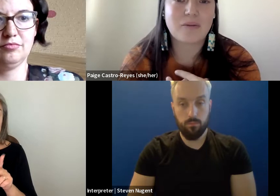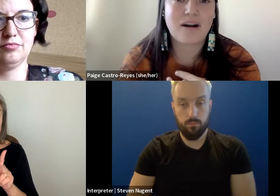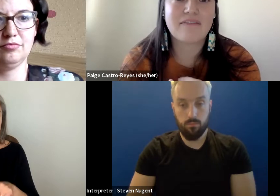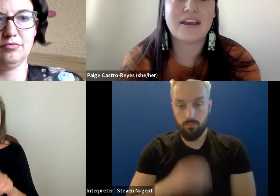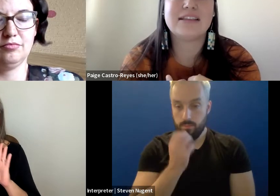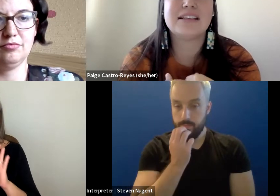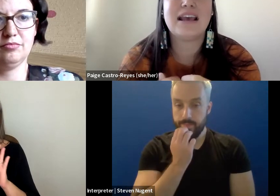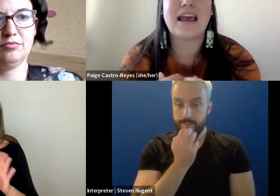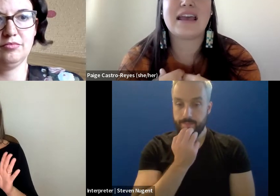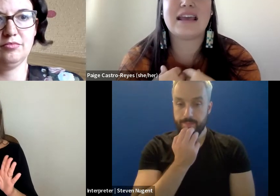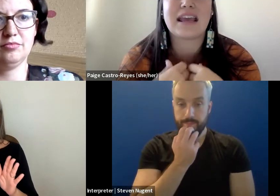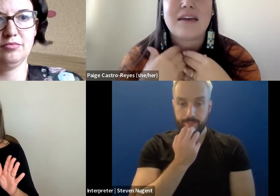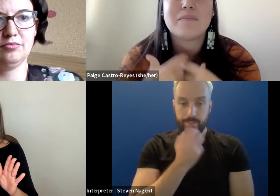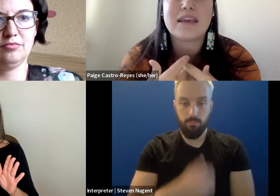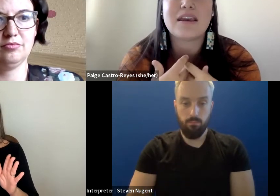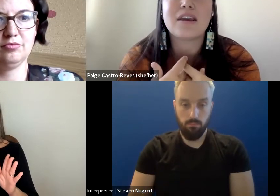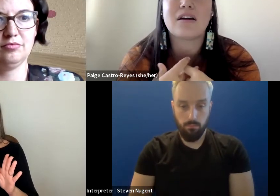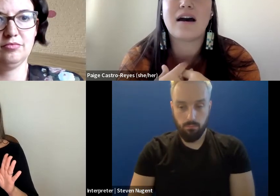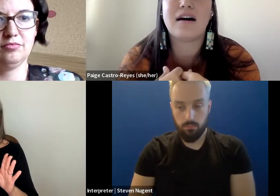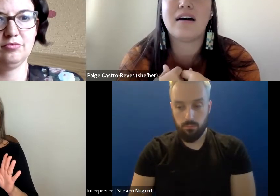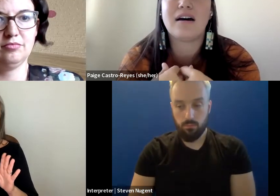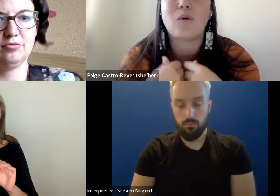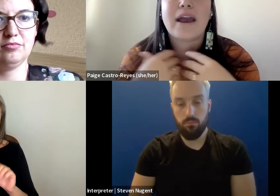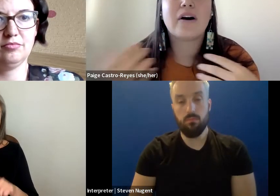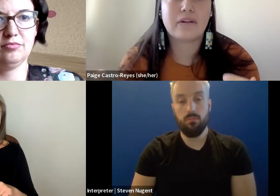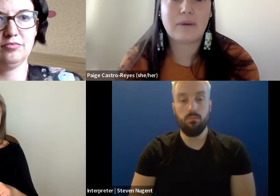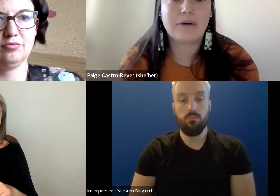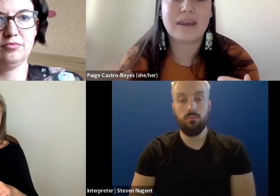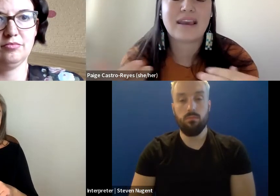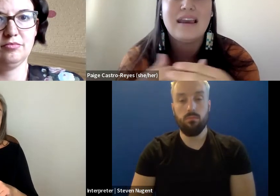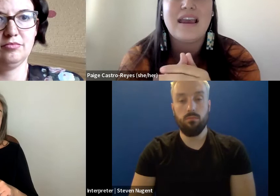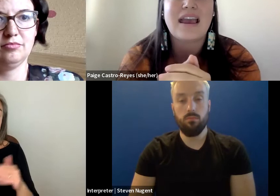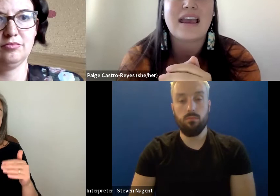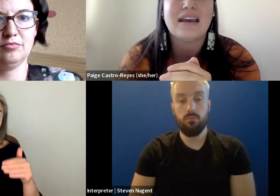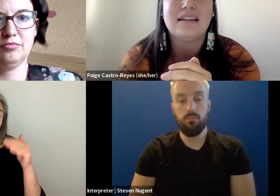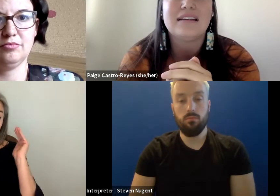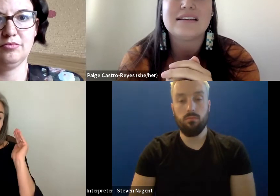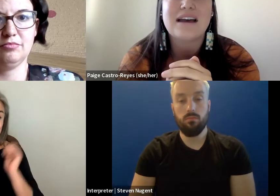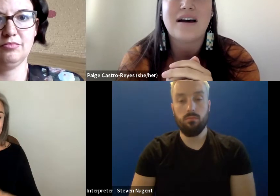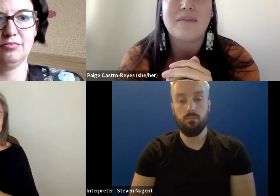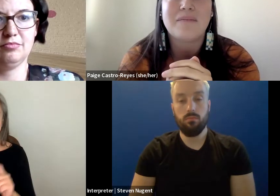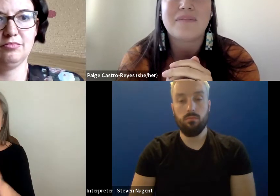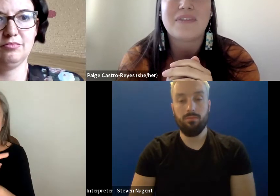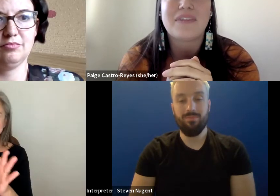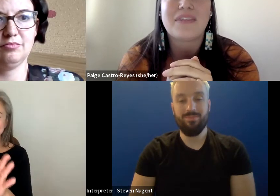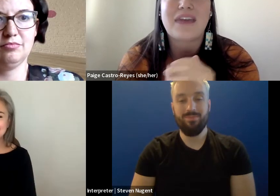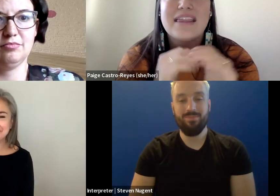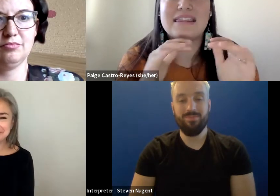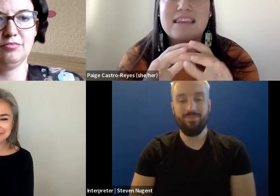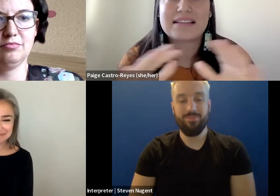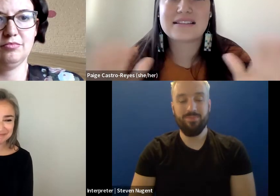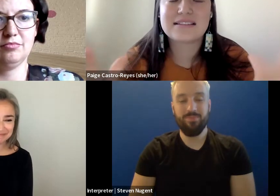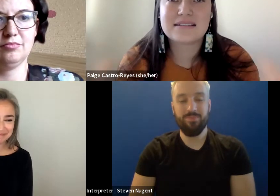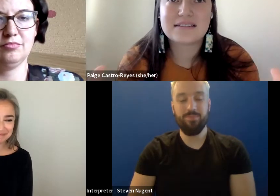representing a nonprofit, it can be quite overwhelming. And